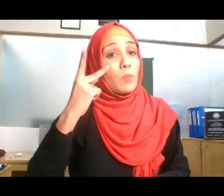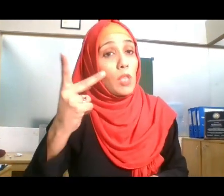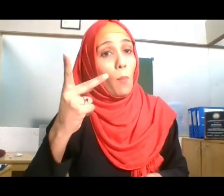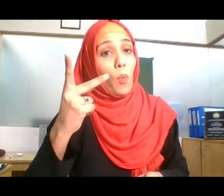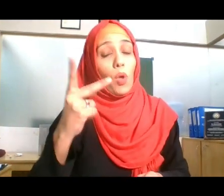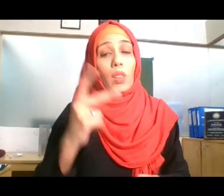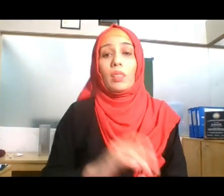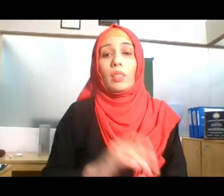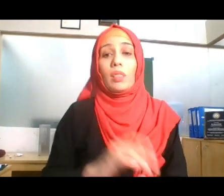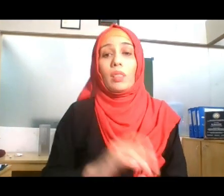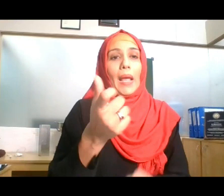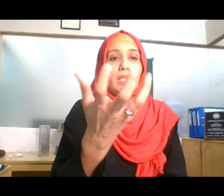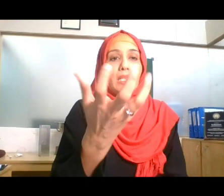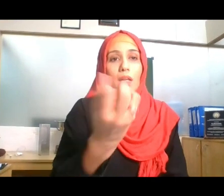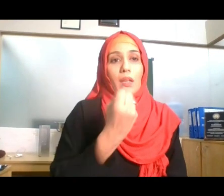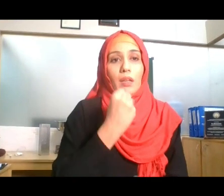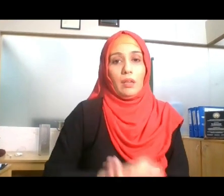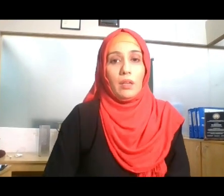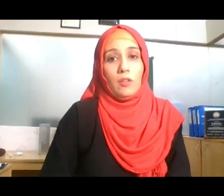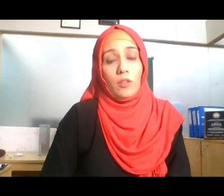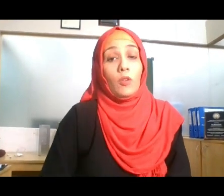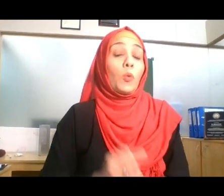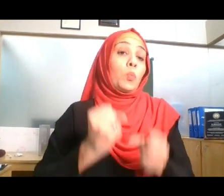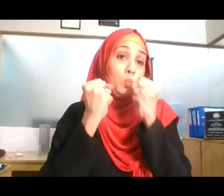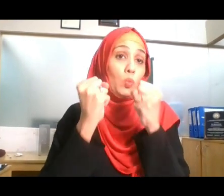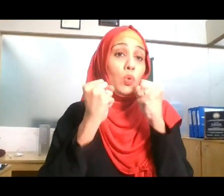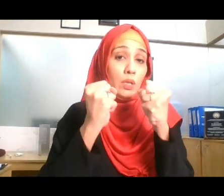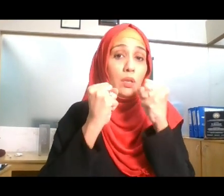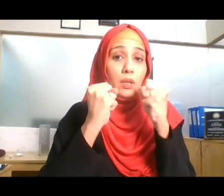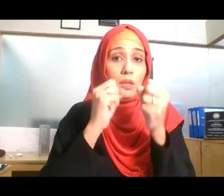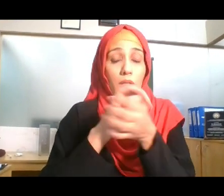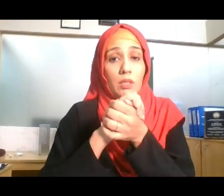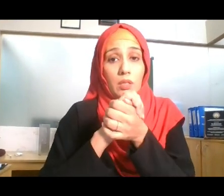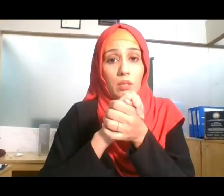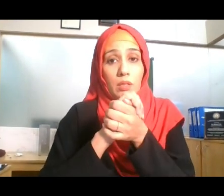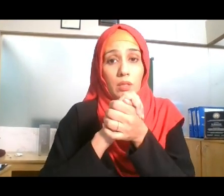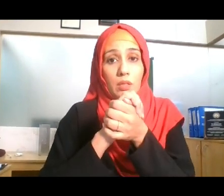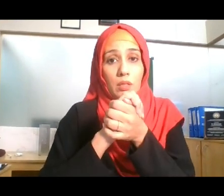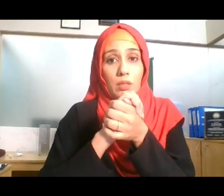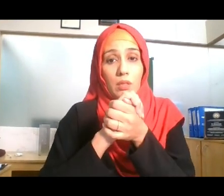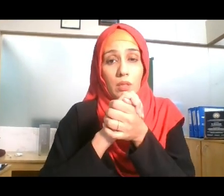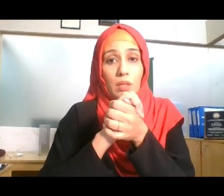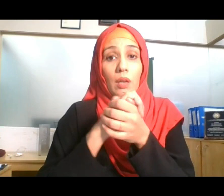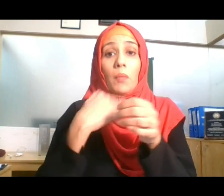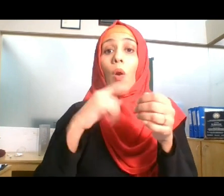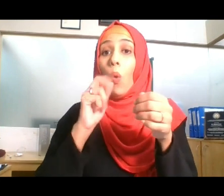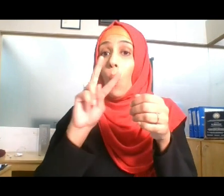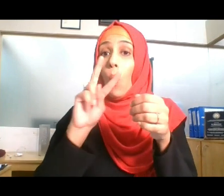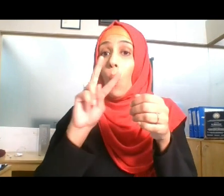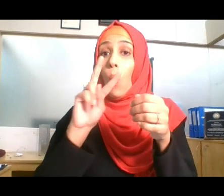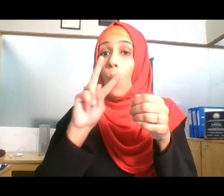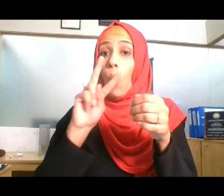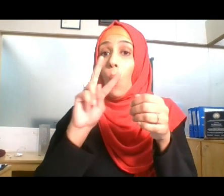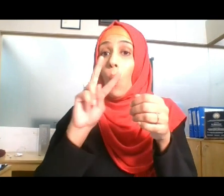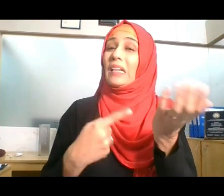their cash. It was a hard task in which I also was involved to convince that these technologies are